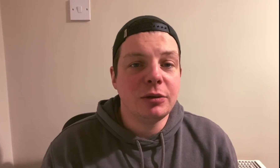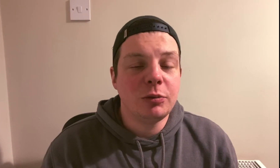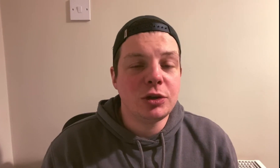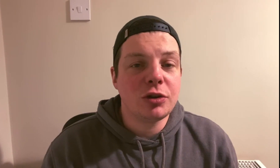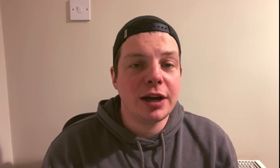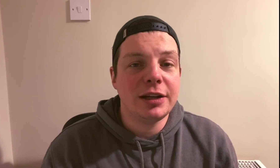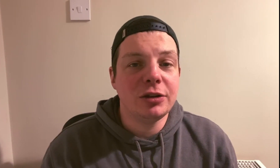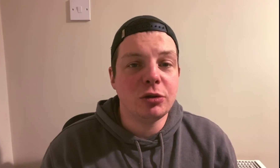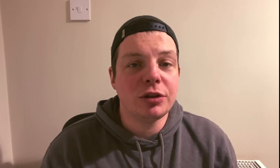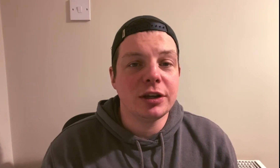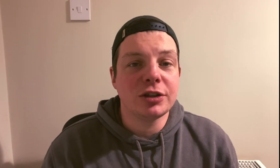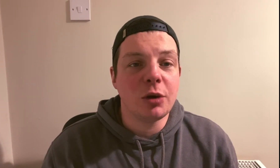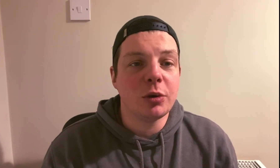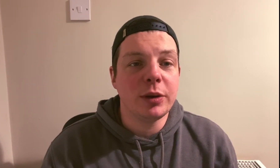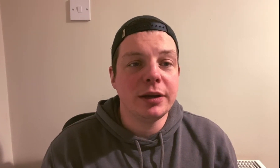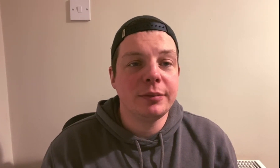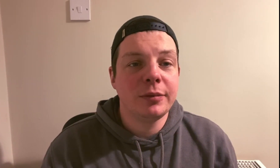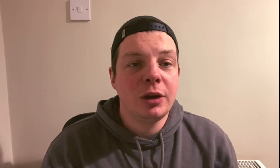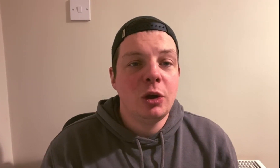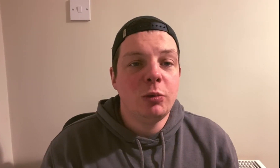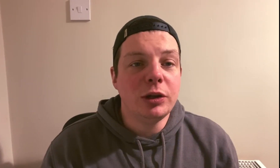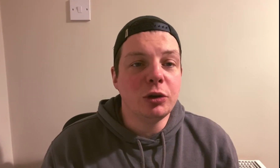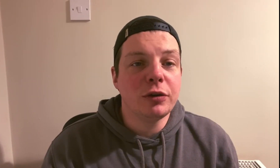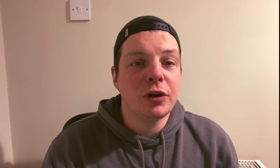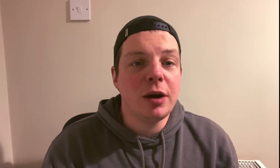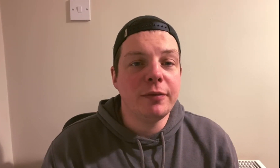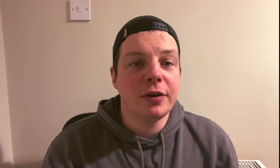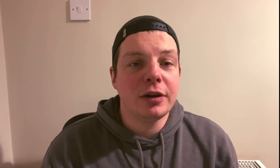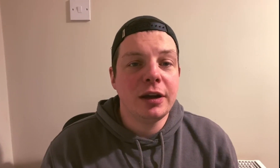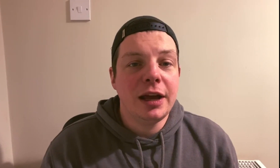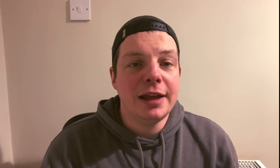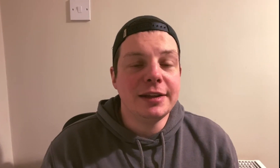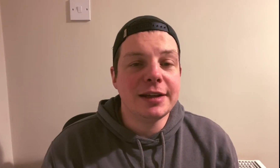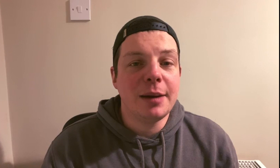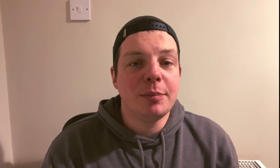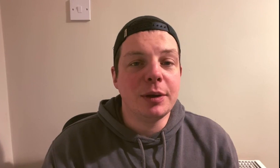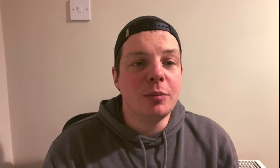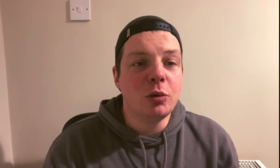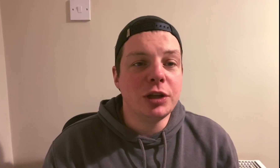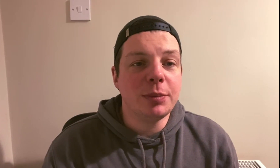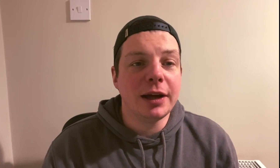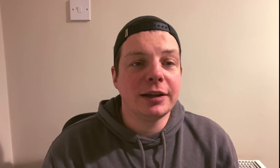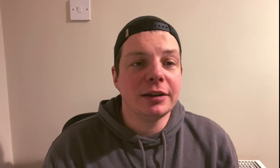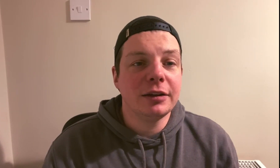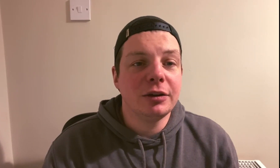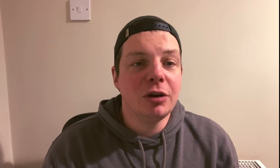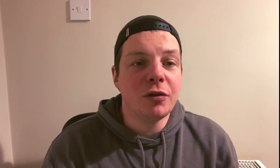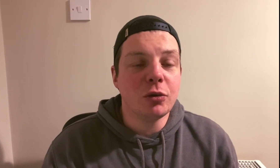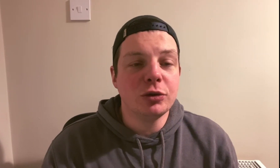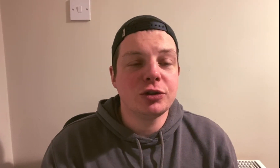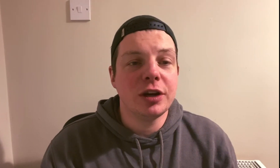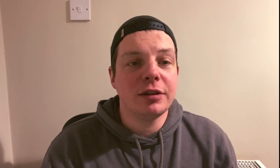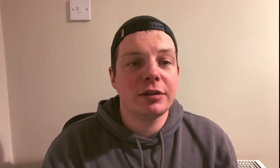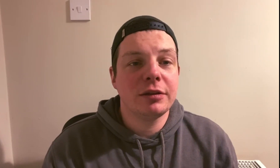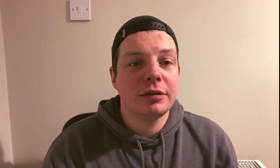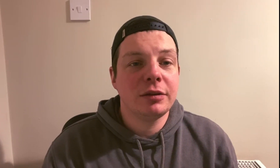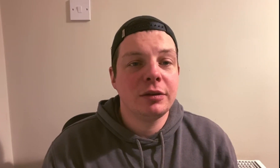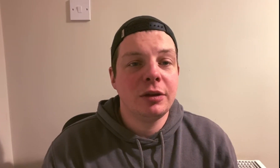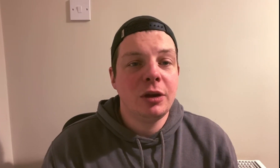we try to do things our way. We look for comfort in the damp and mouldy blanket of our own strength.